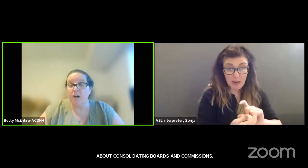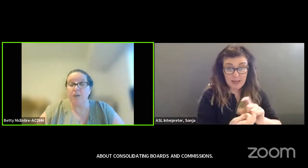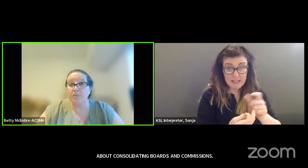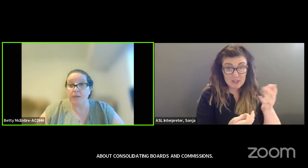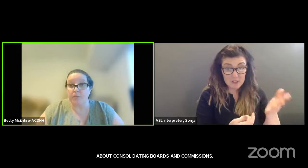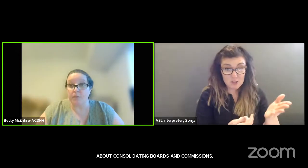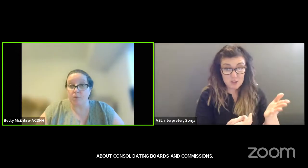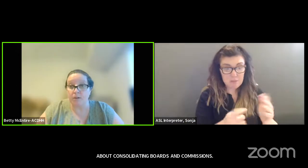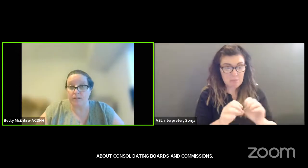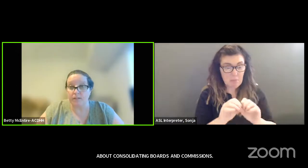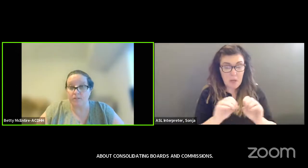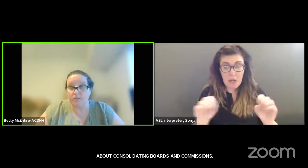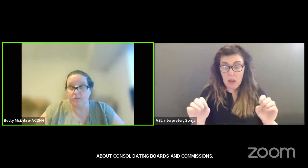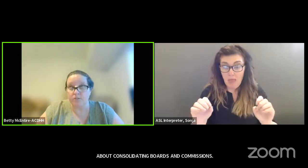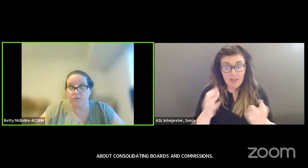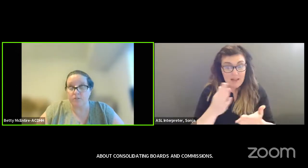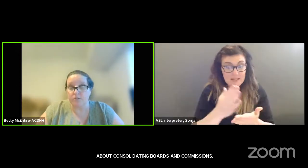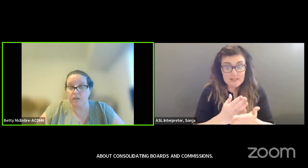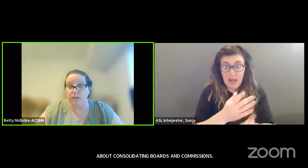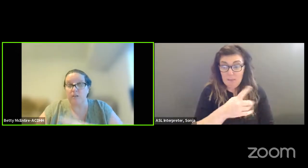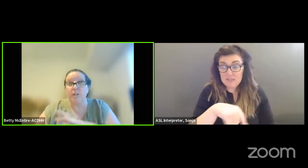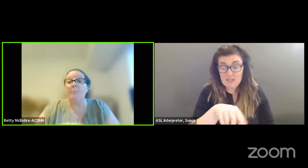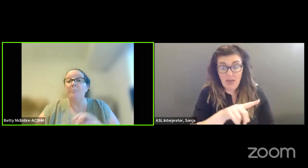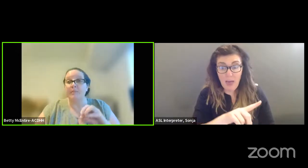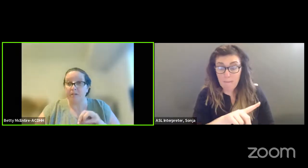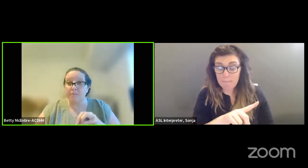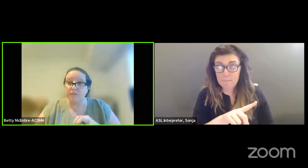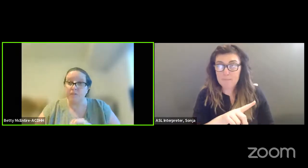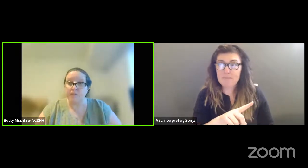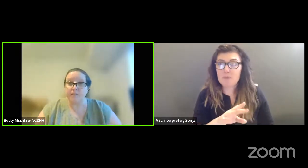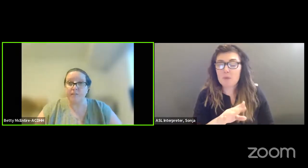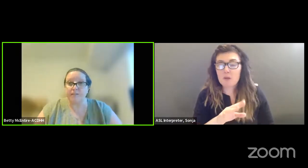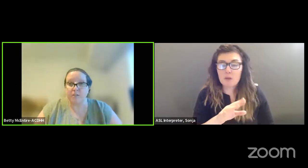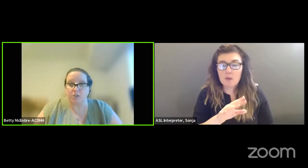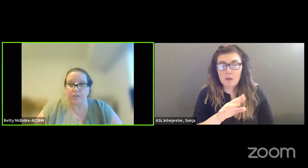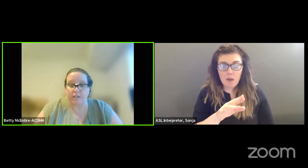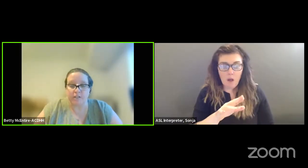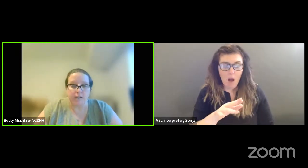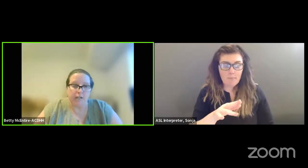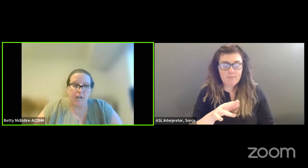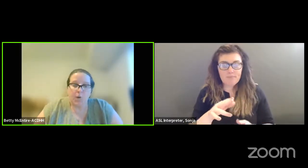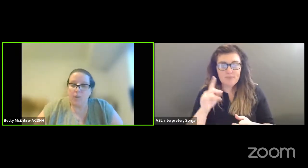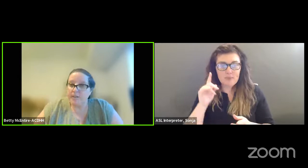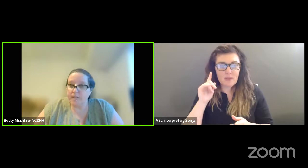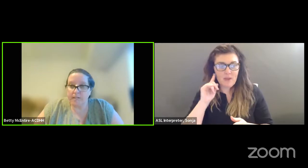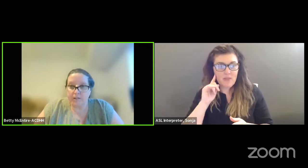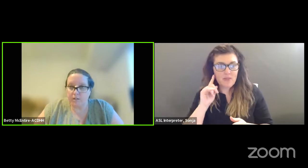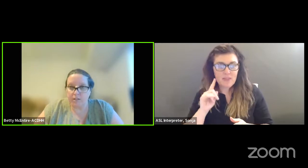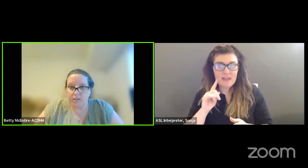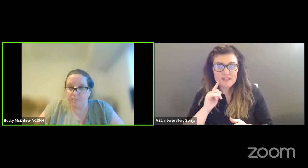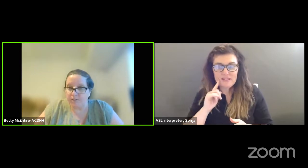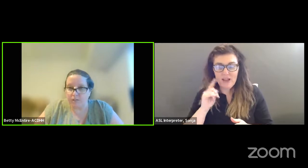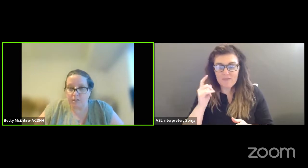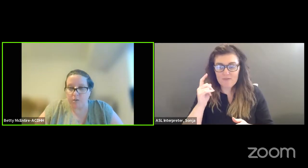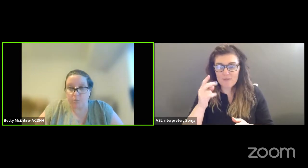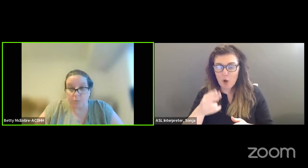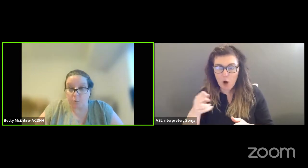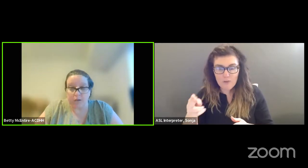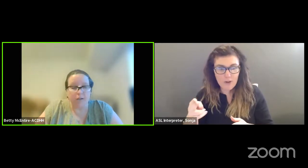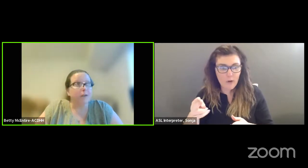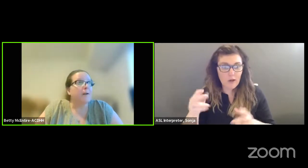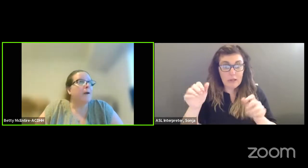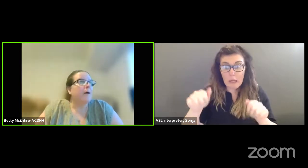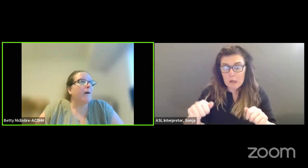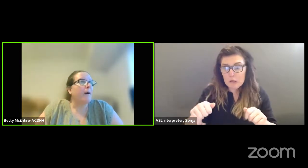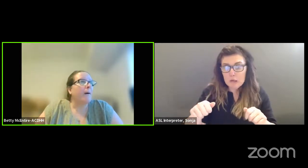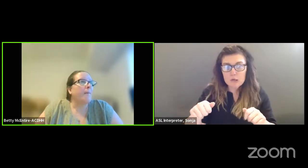could stop them from wanting to lump the Commission for the Deaf and the Hard of Hearing with another commission or